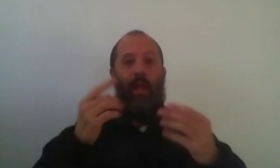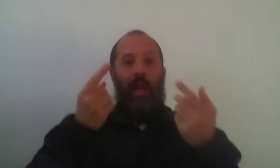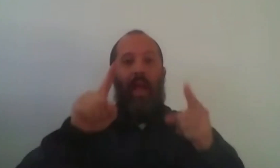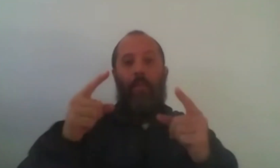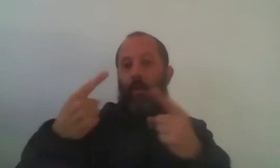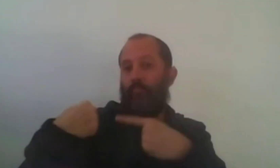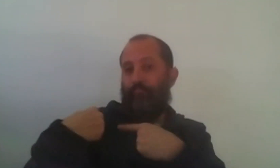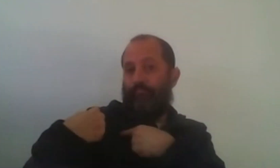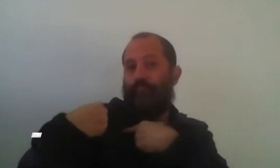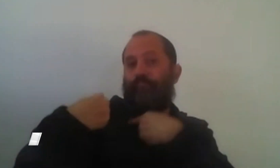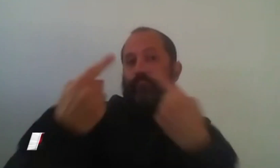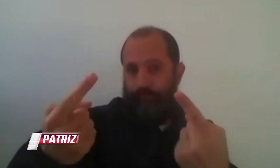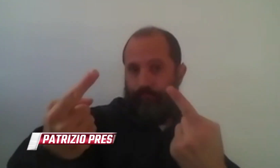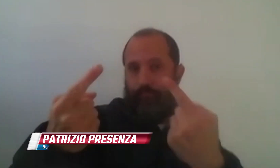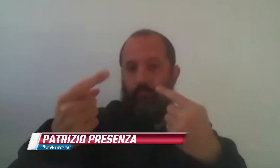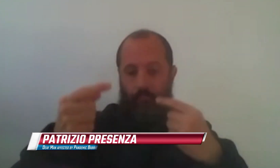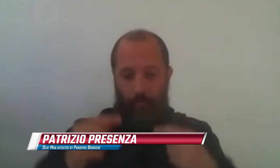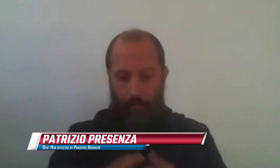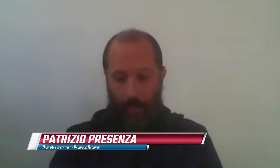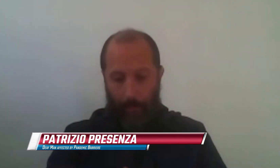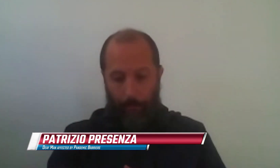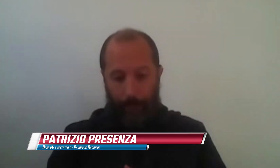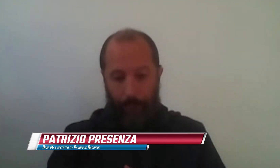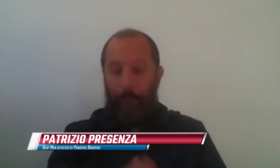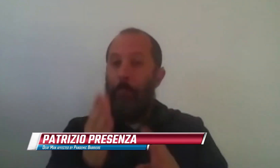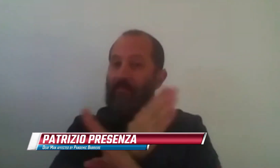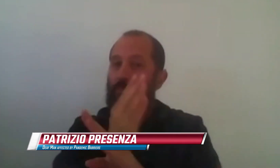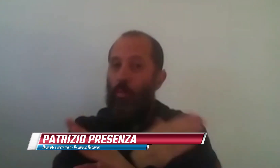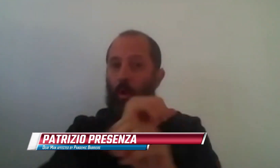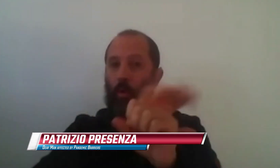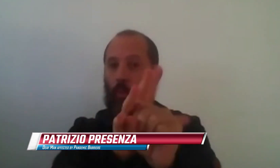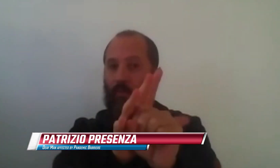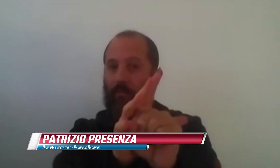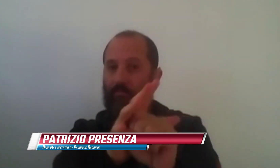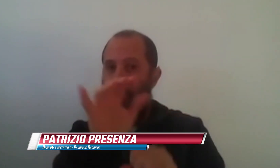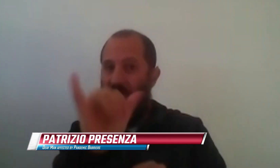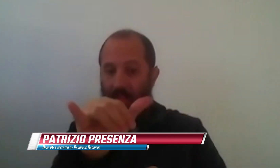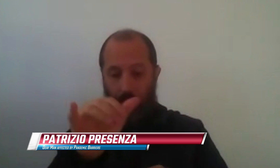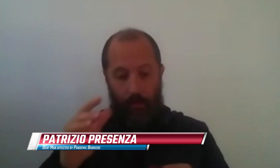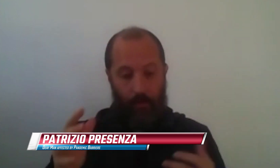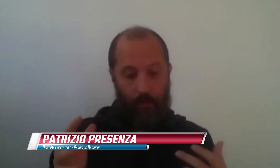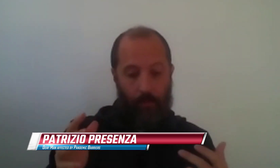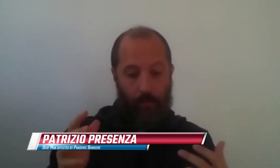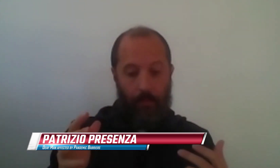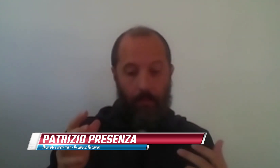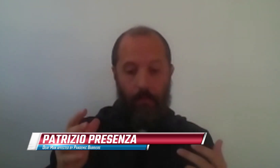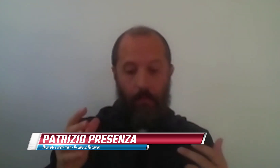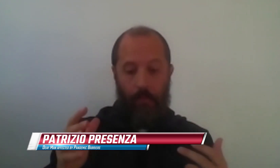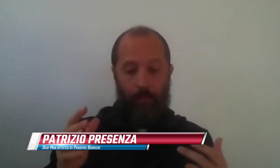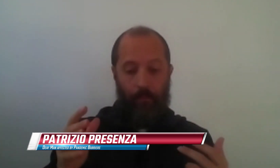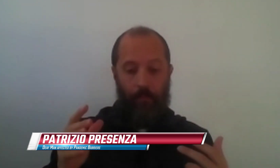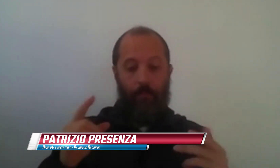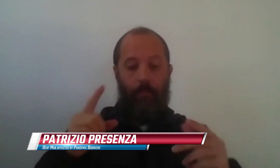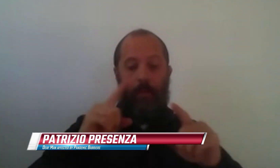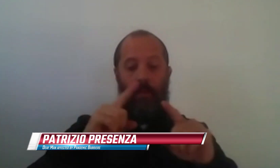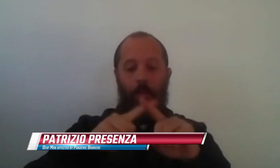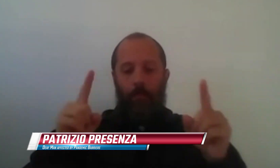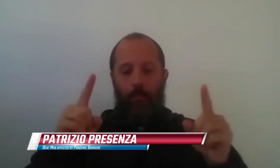Now, even more additional barriers have been placed on us, such as masks and social